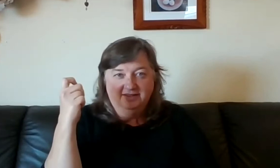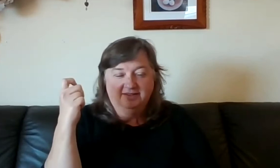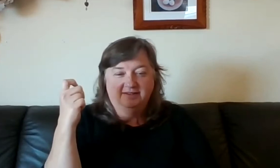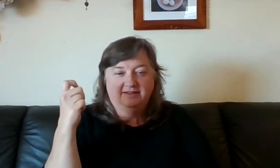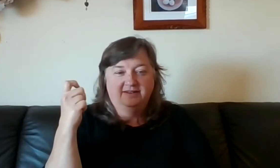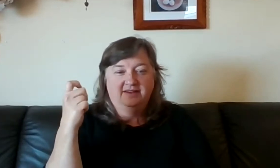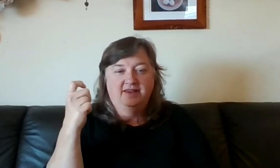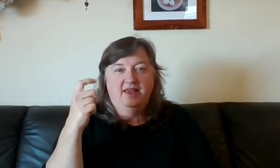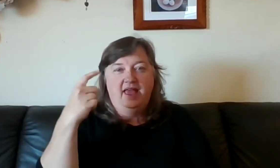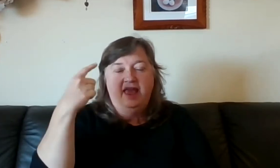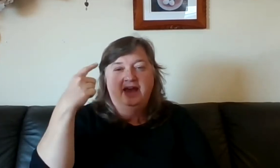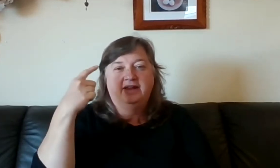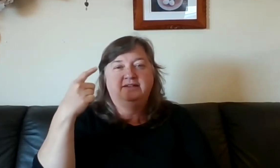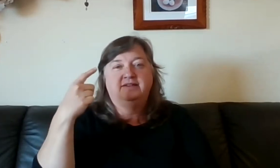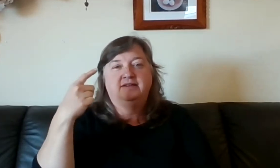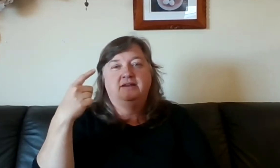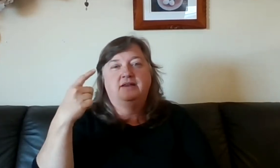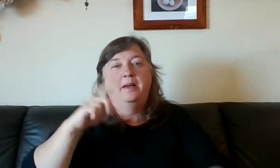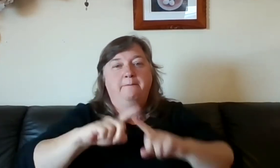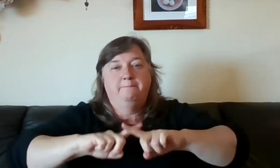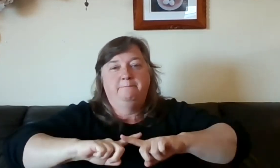because, and, but.